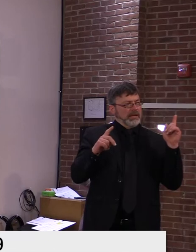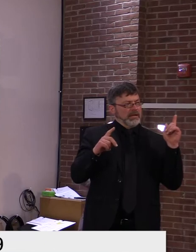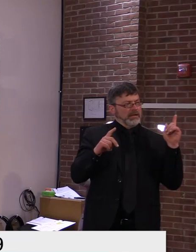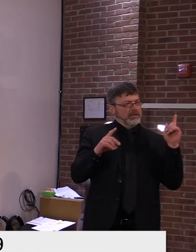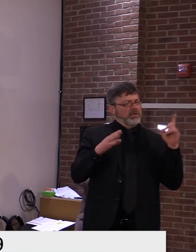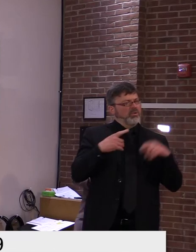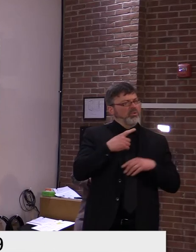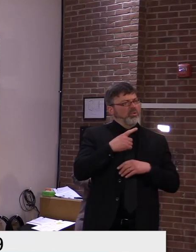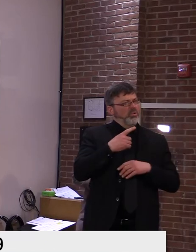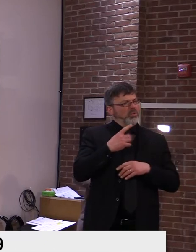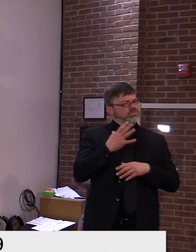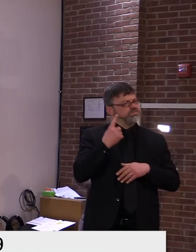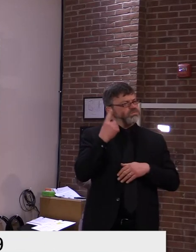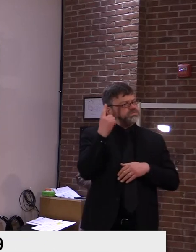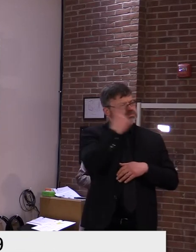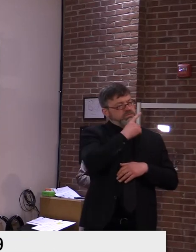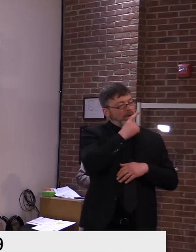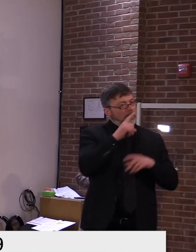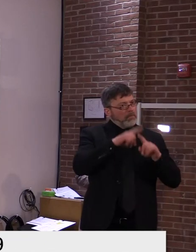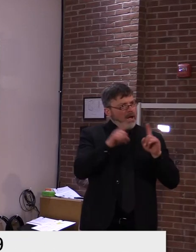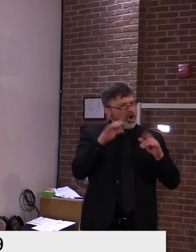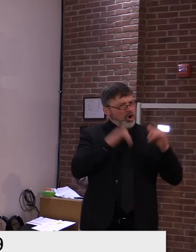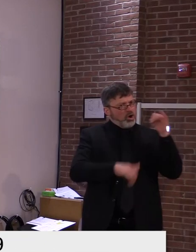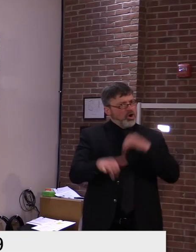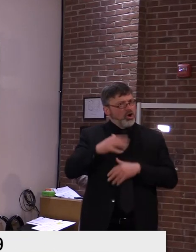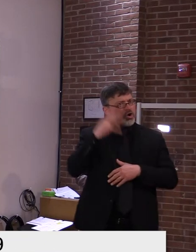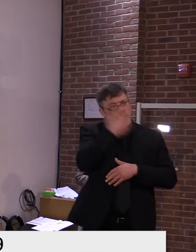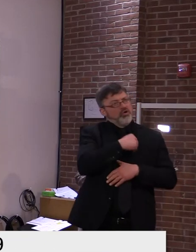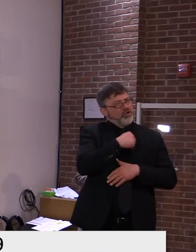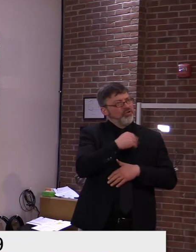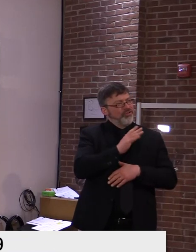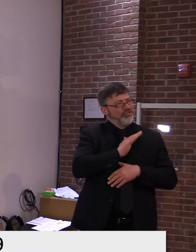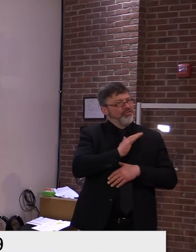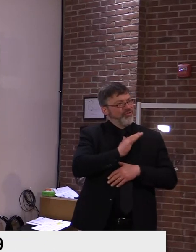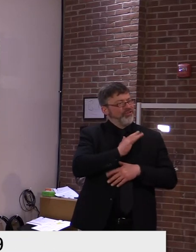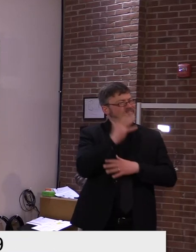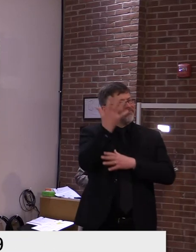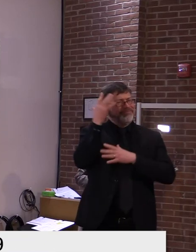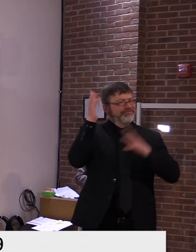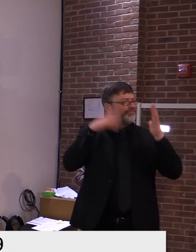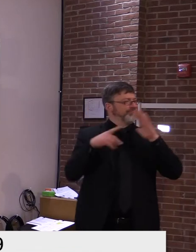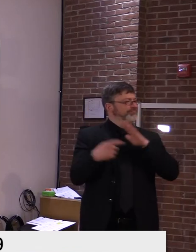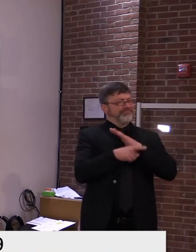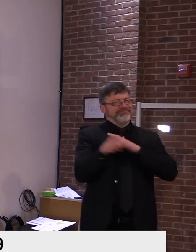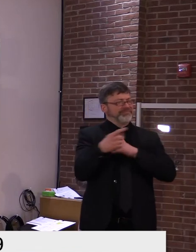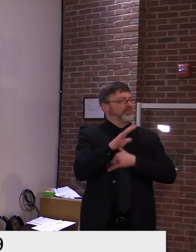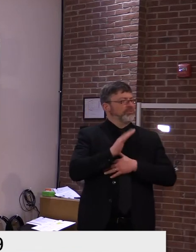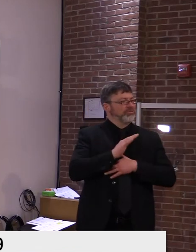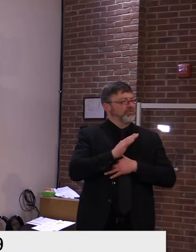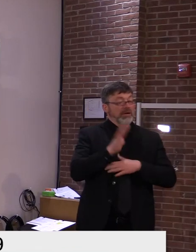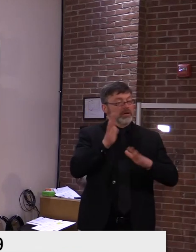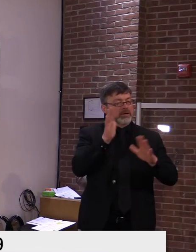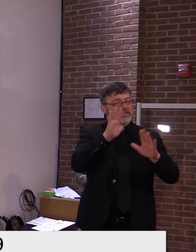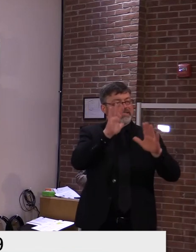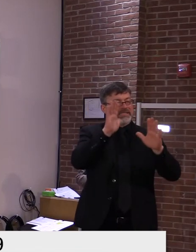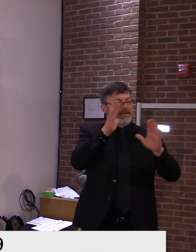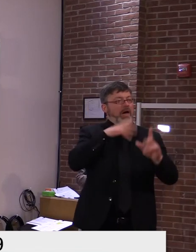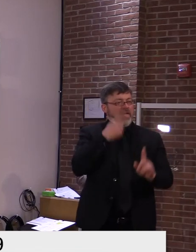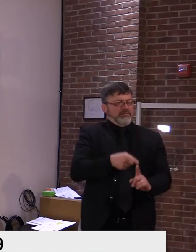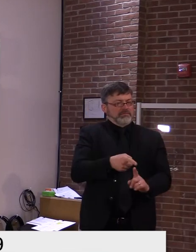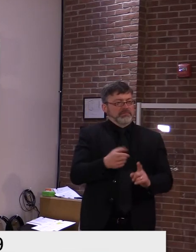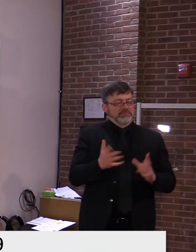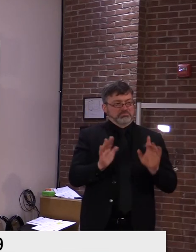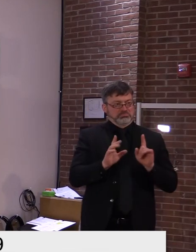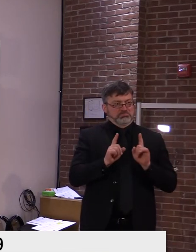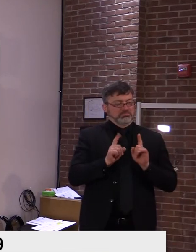of the state. On to my question, though. We're hearing from school officials across the kingdom that say they are seeing